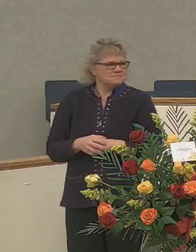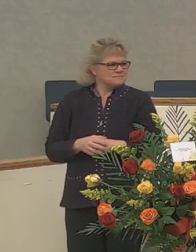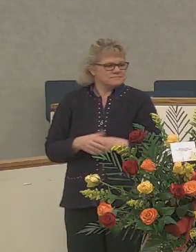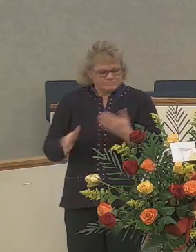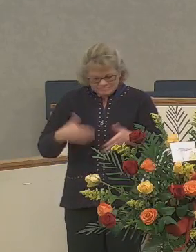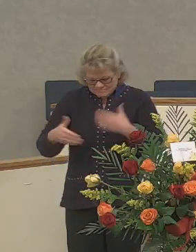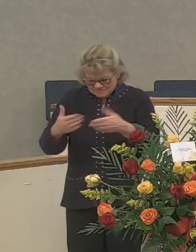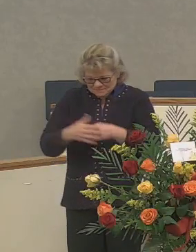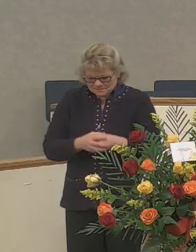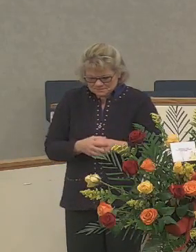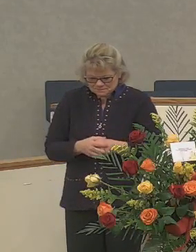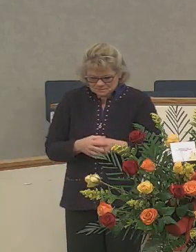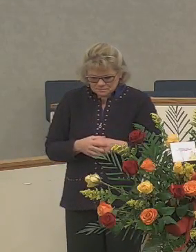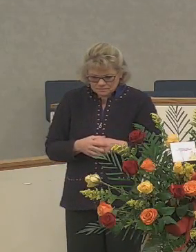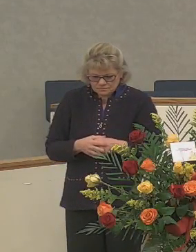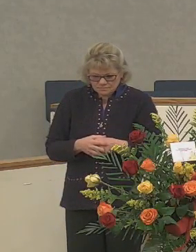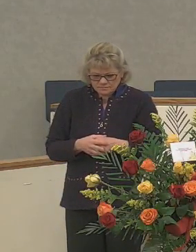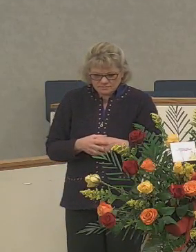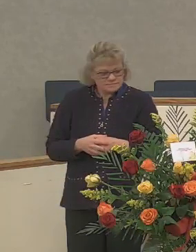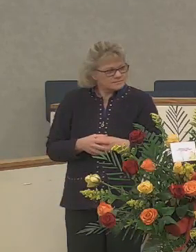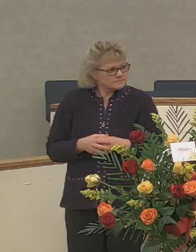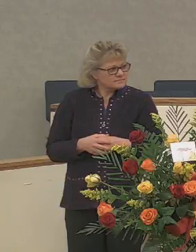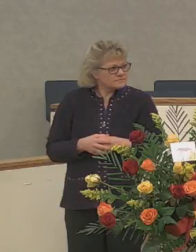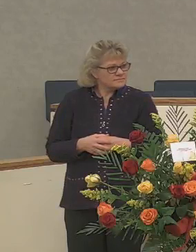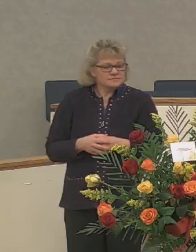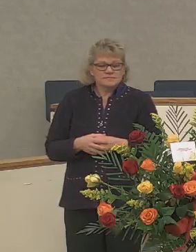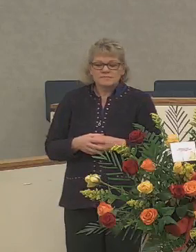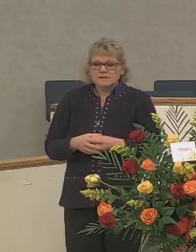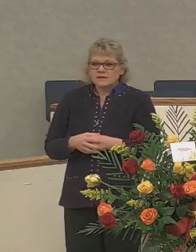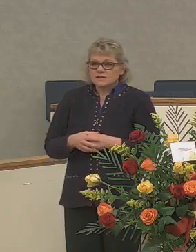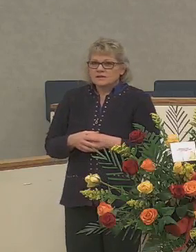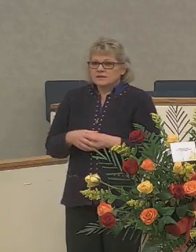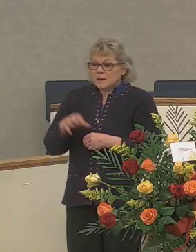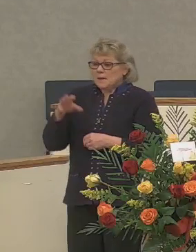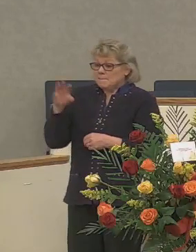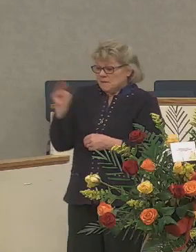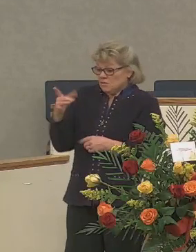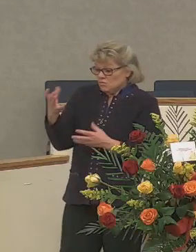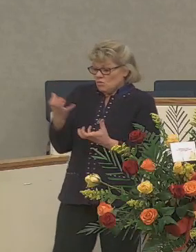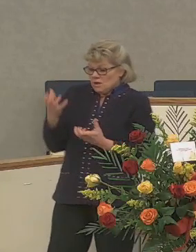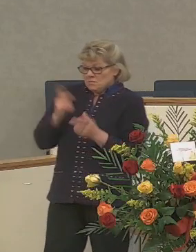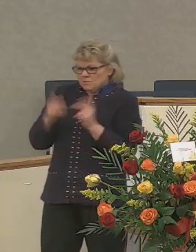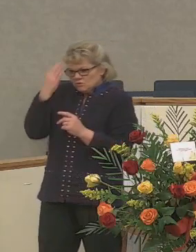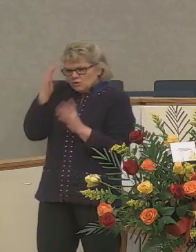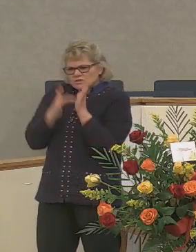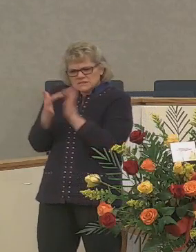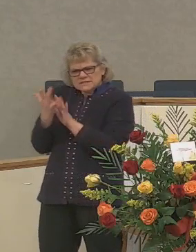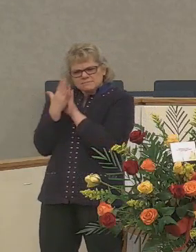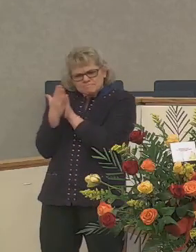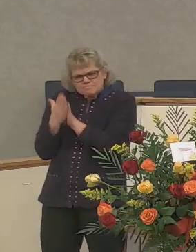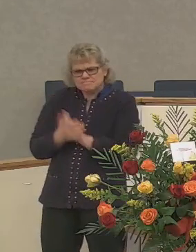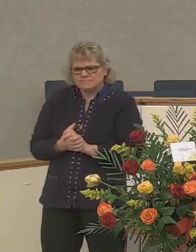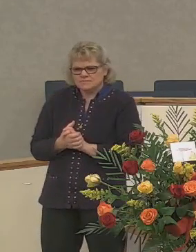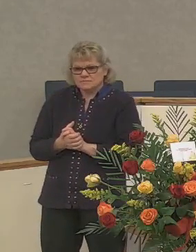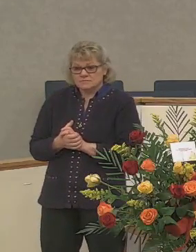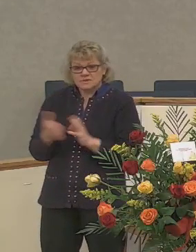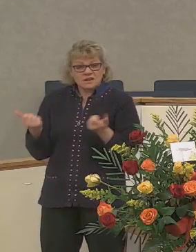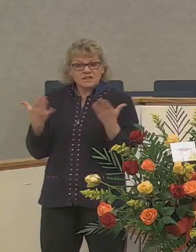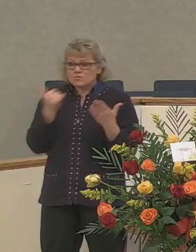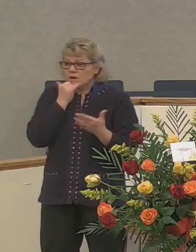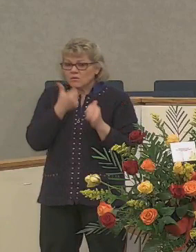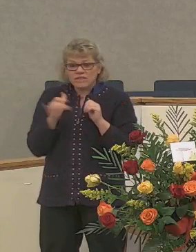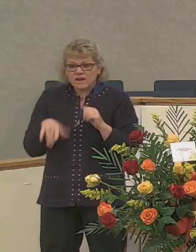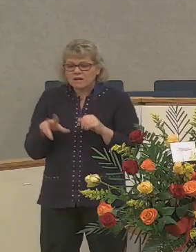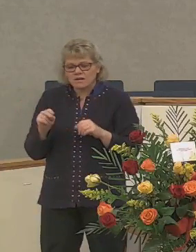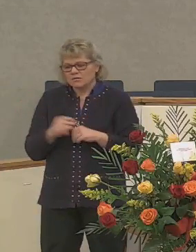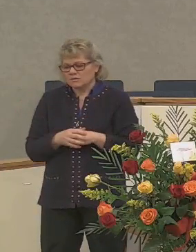along. And he wanted people to know Jesus in a personal way. And what's wrong with that? Is there anything wrong with